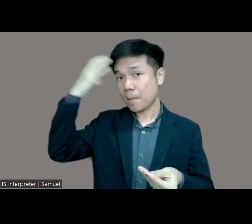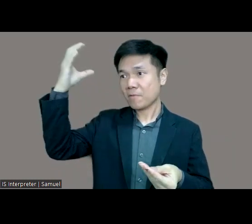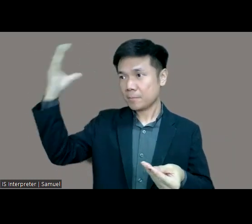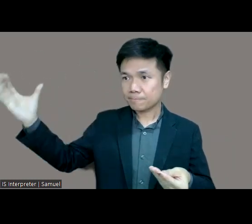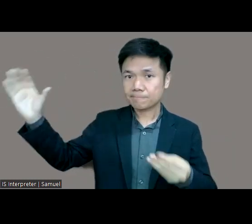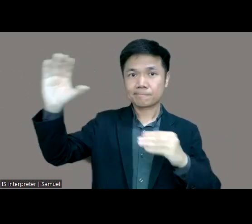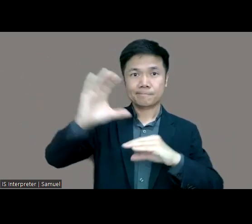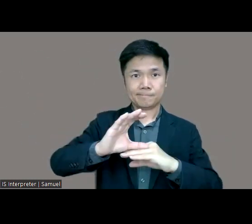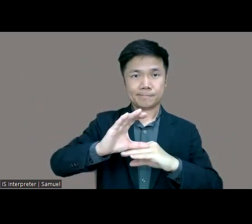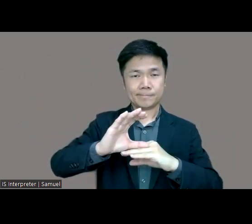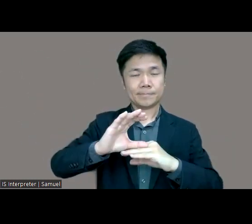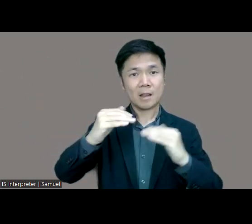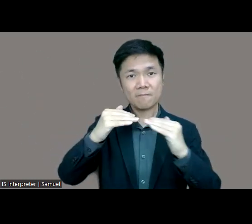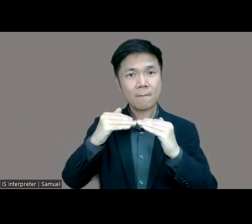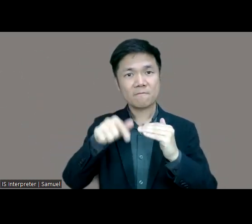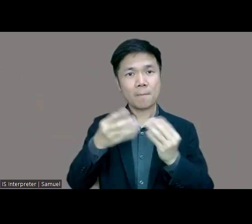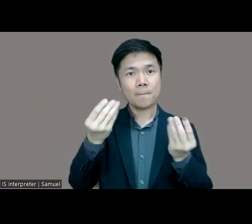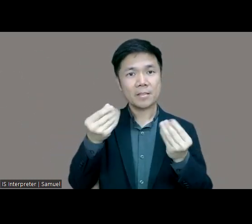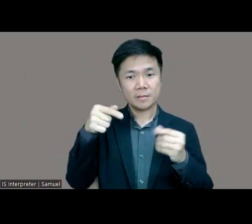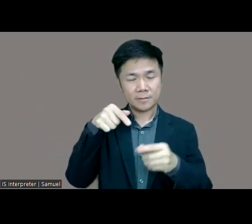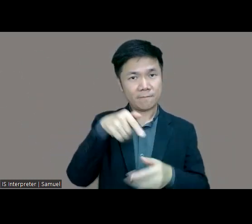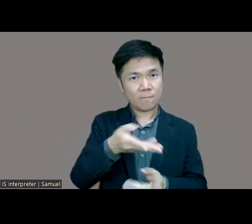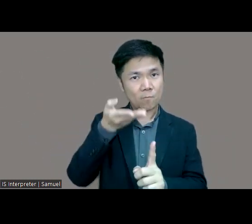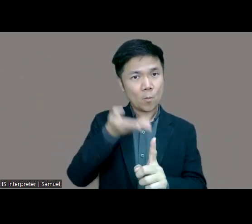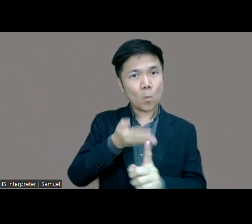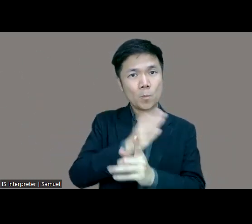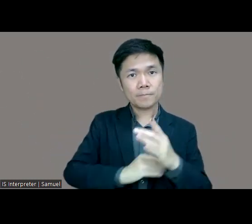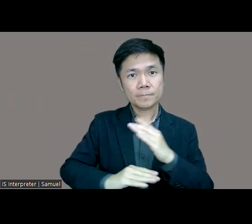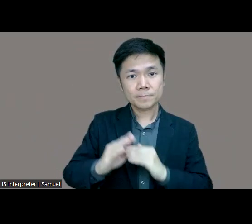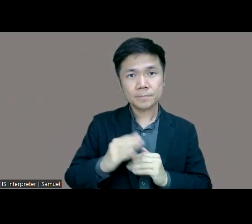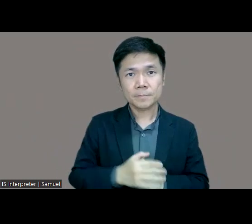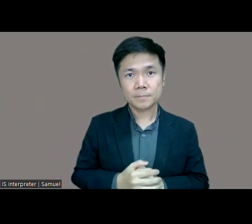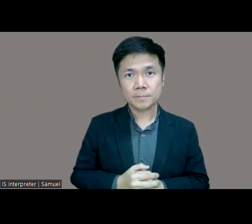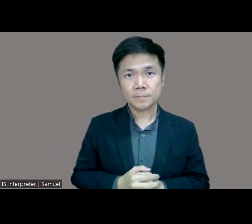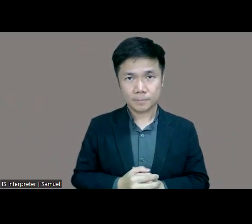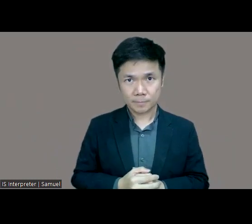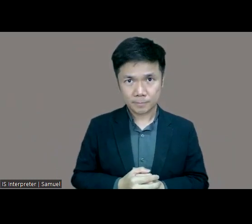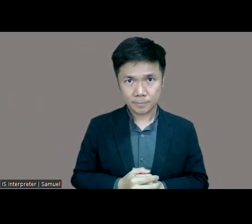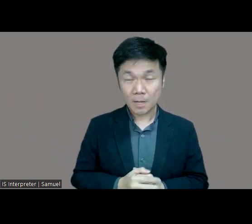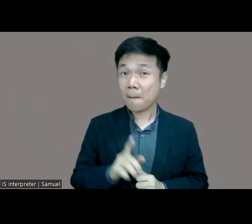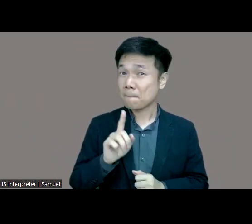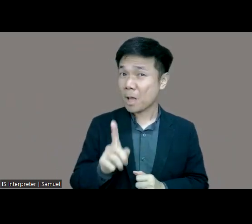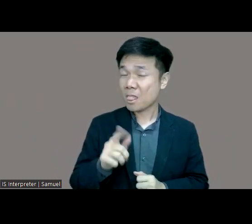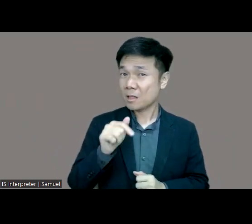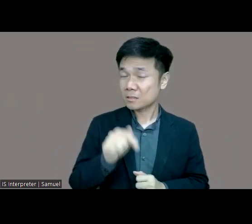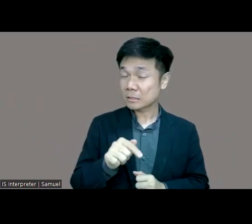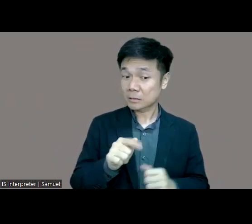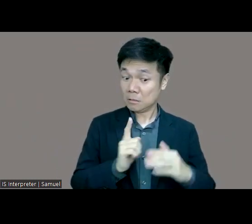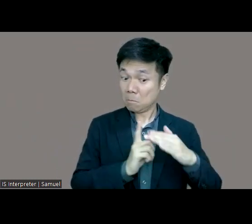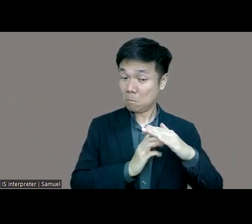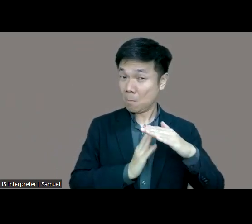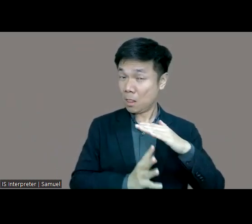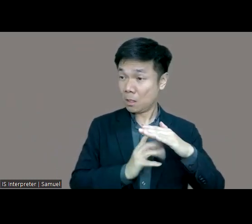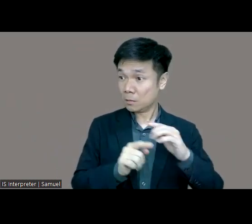person. But it becomes a disadvantage now to them when they go to the migration agency to seek for